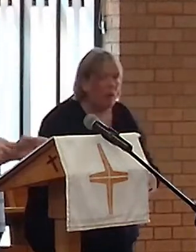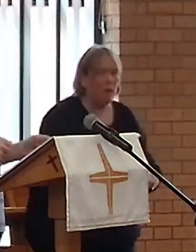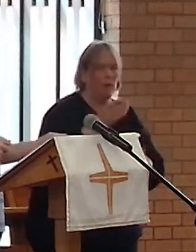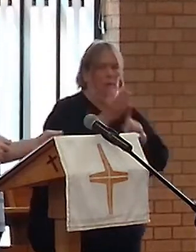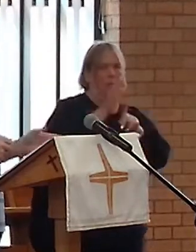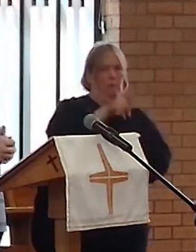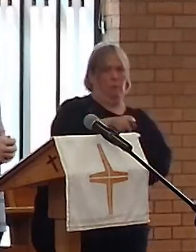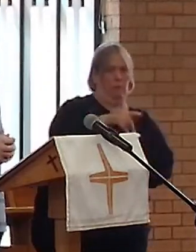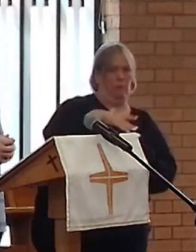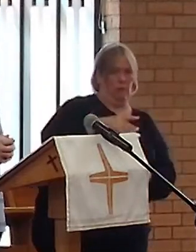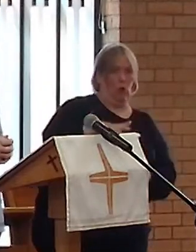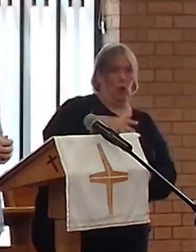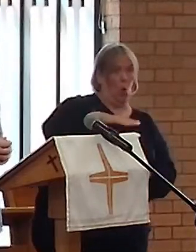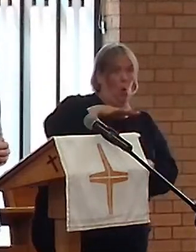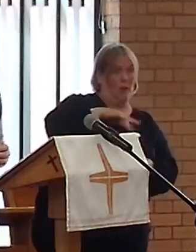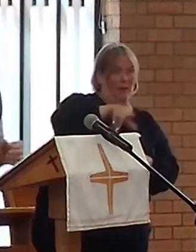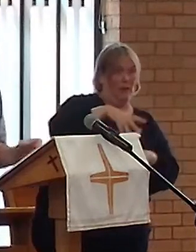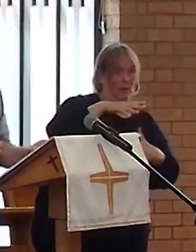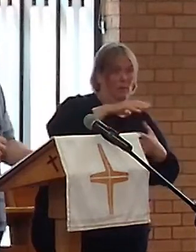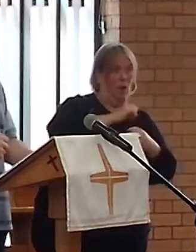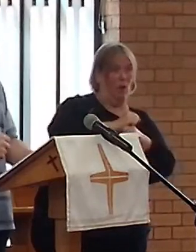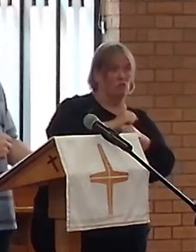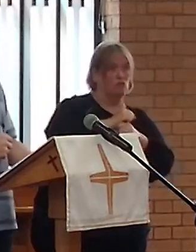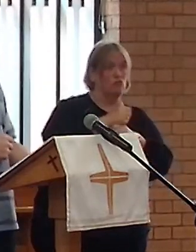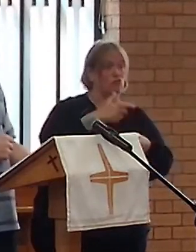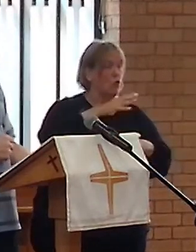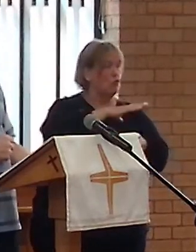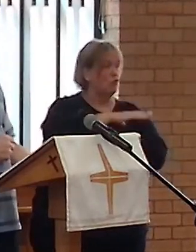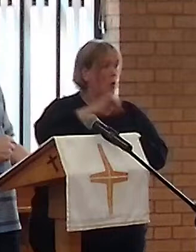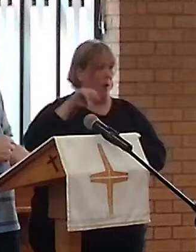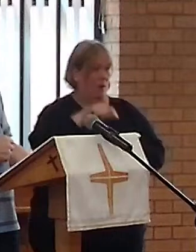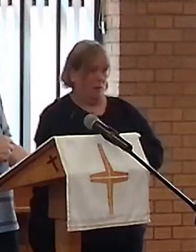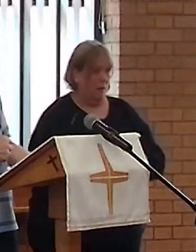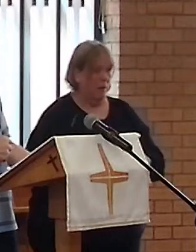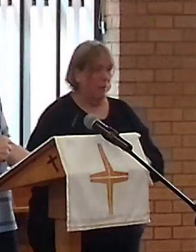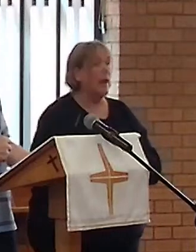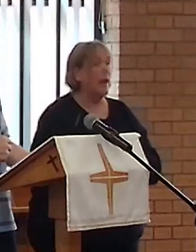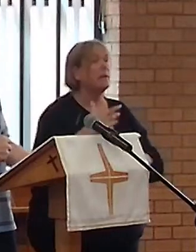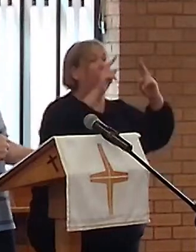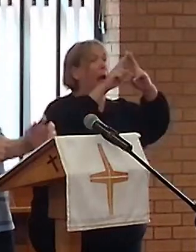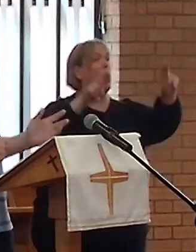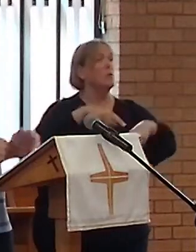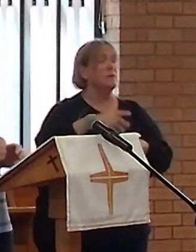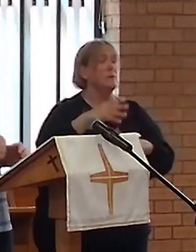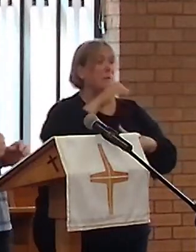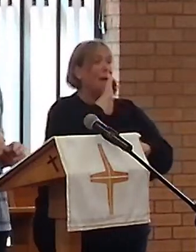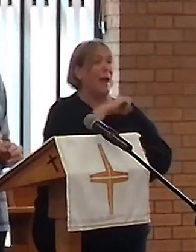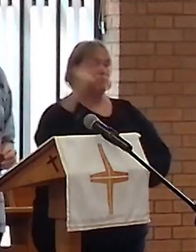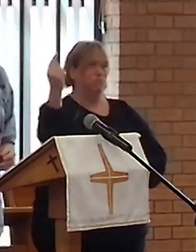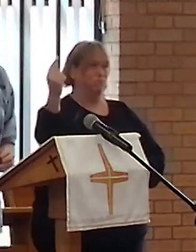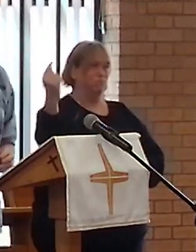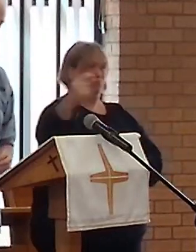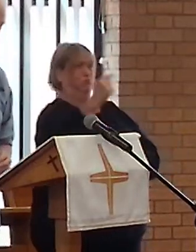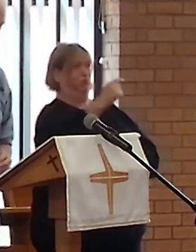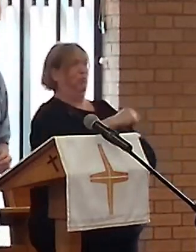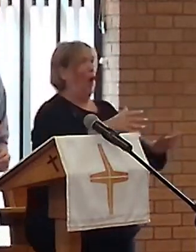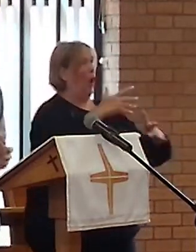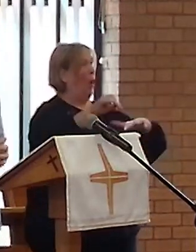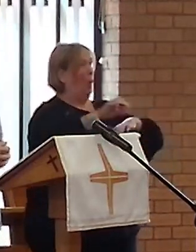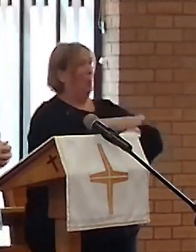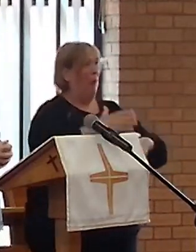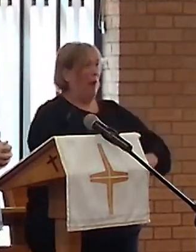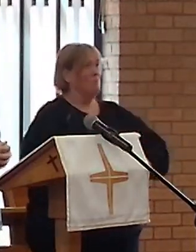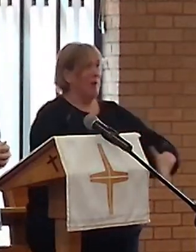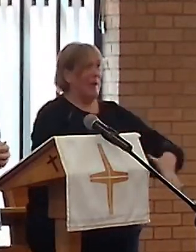out of a nearby house, shouting that his wife is expecting a baby, and the shock of the explosion has made the birth